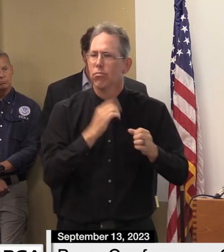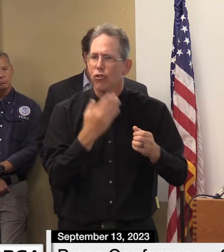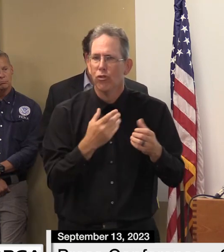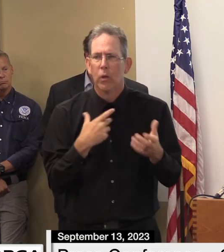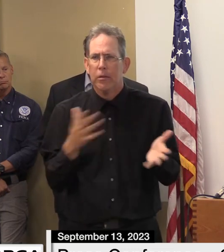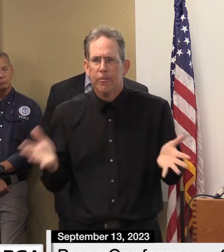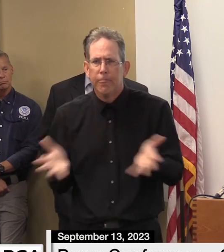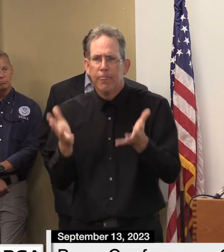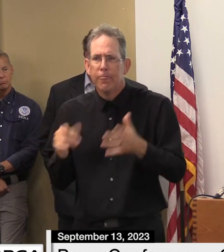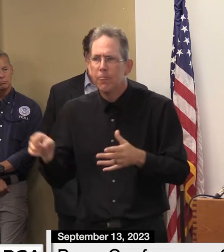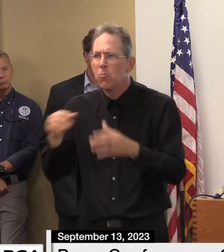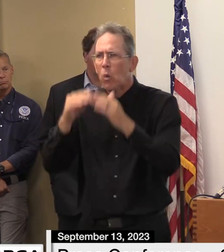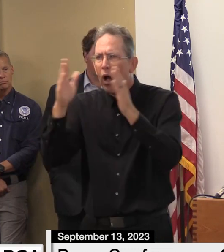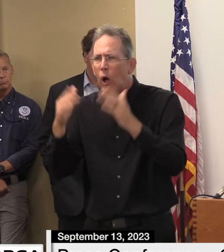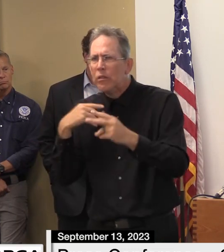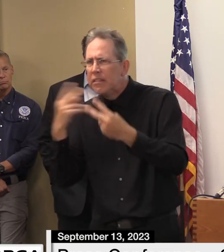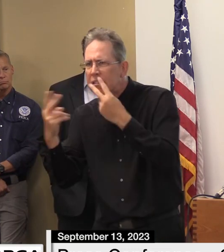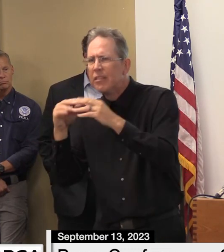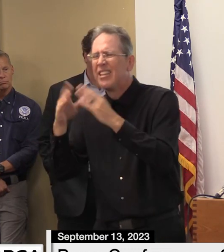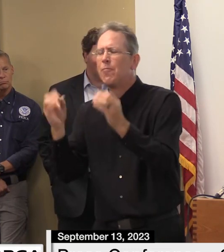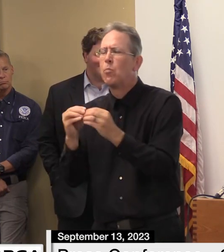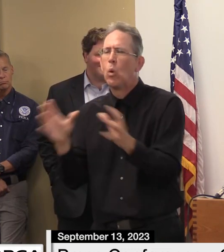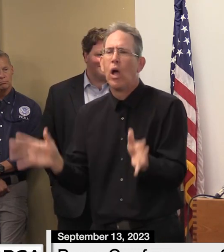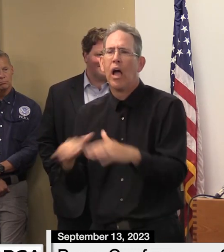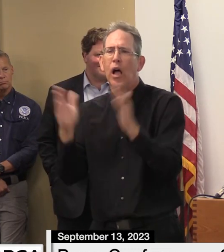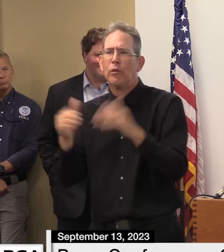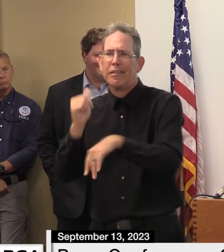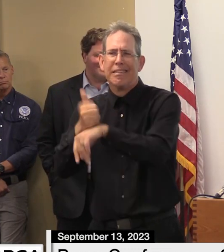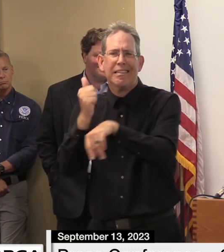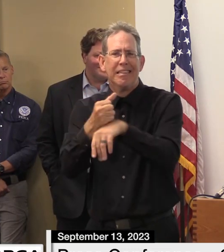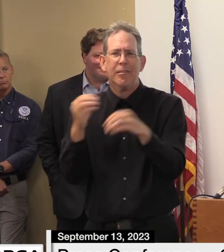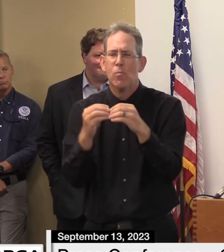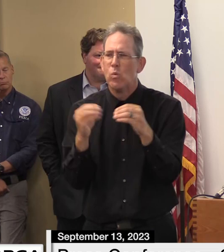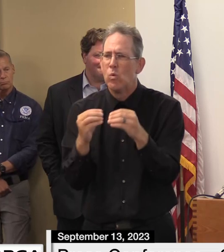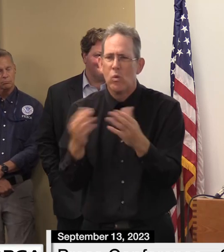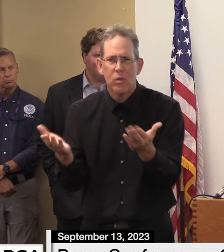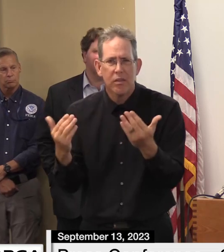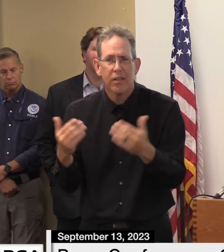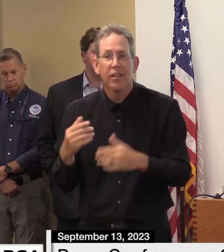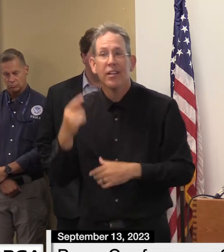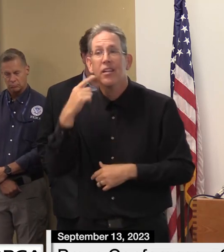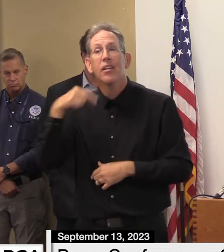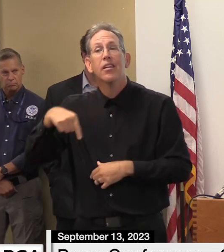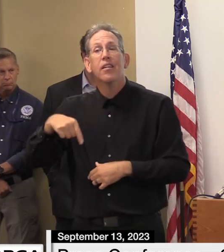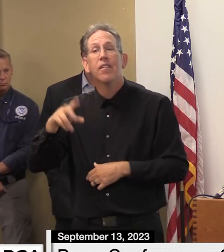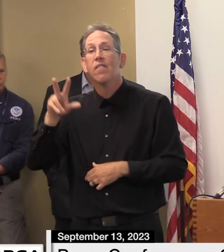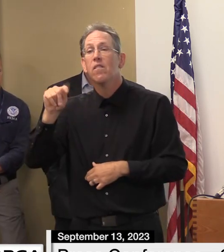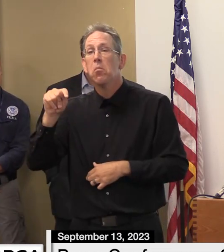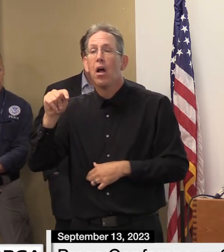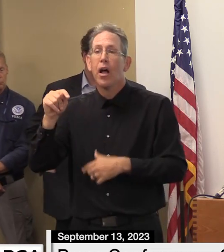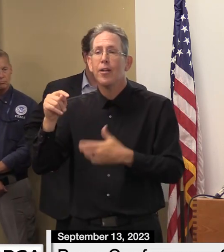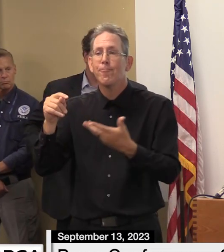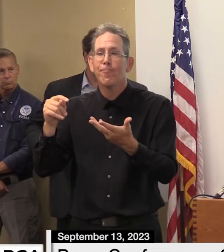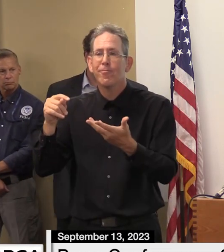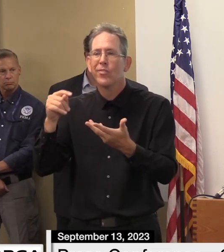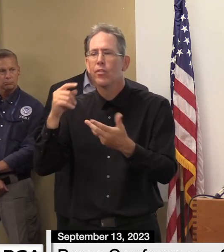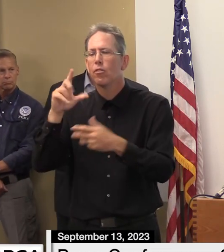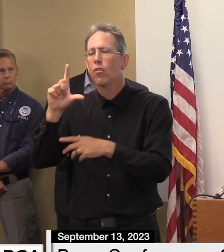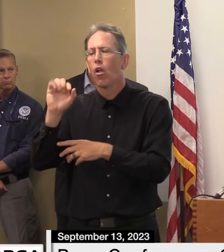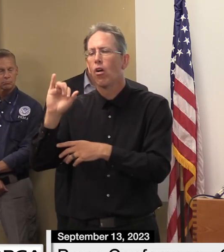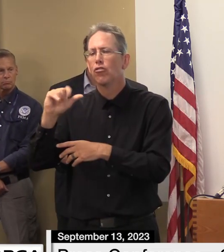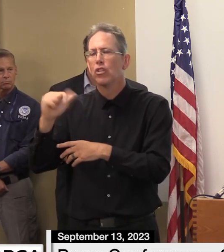housing in the state. And in fact, I just left the Vermont Lodging Association's meeting where we heard